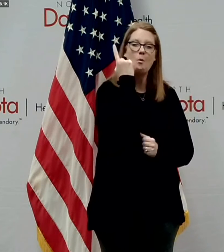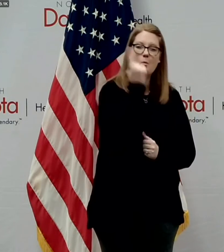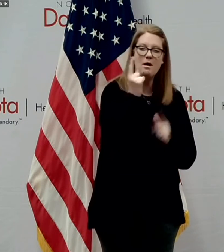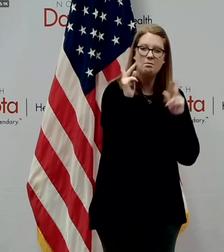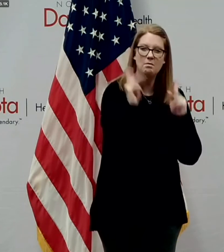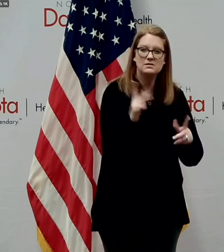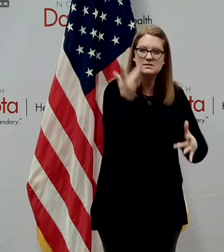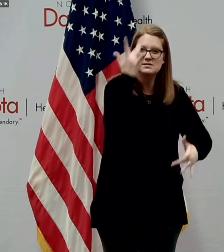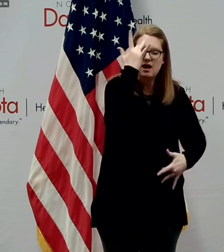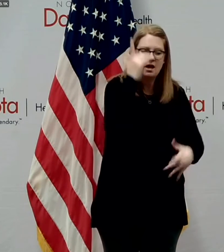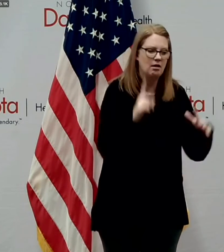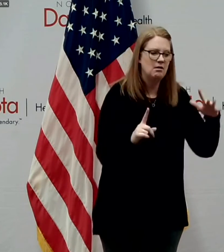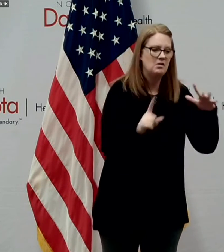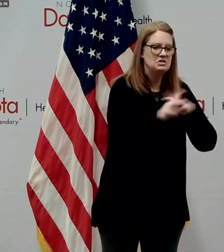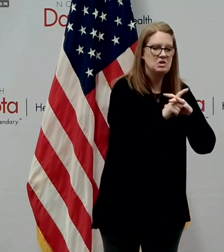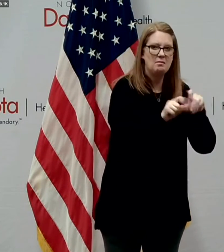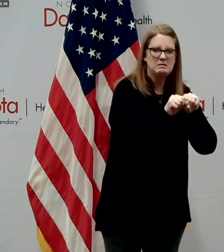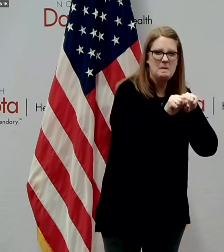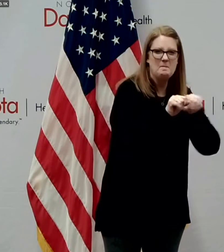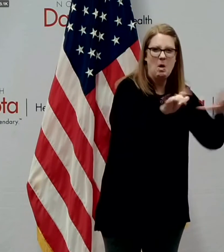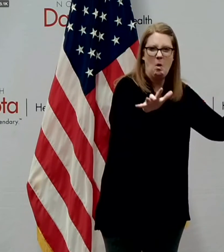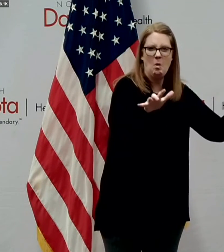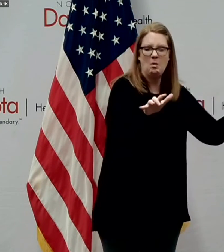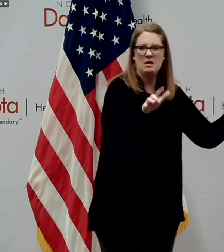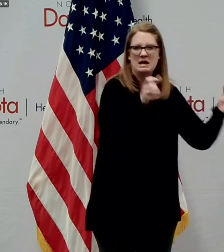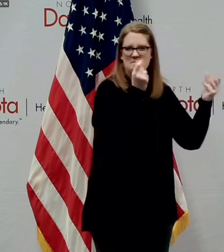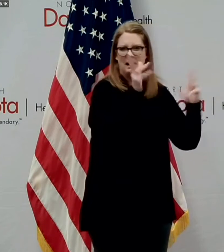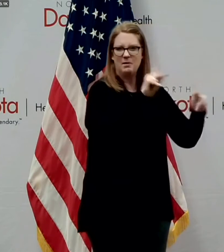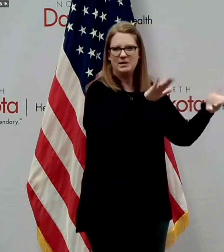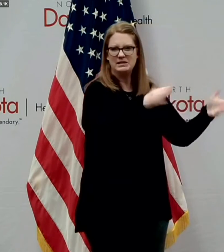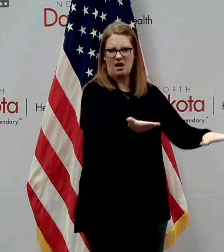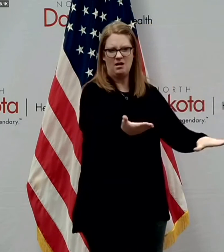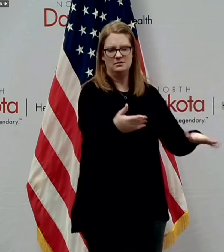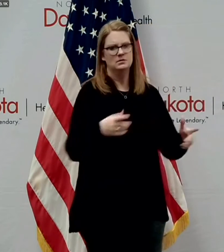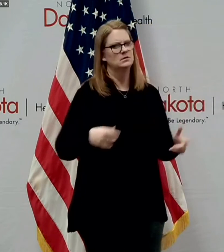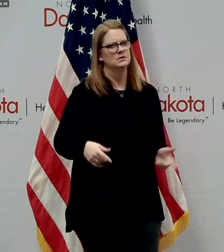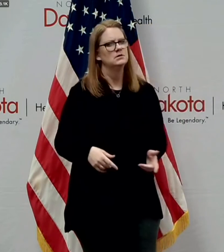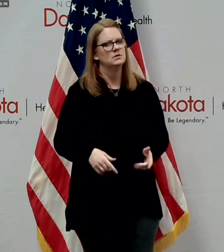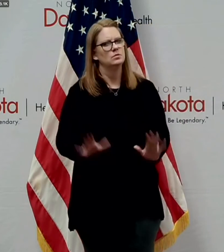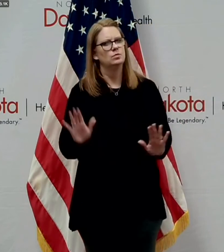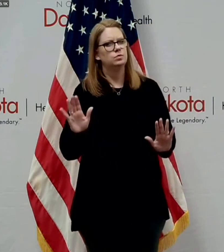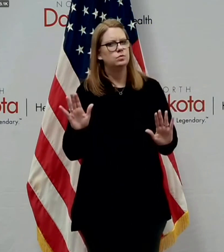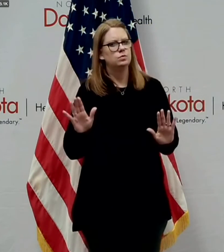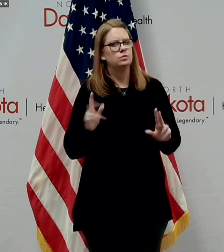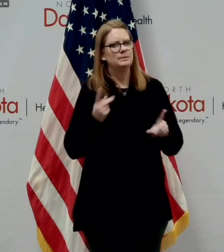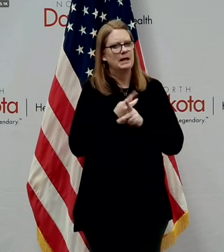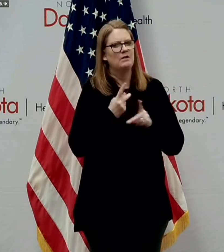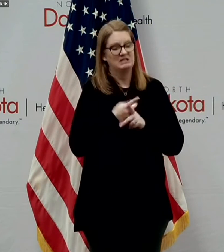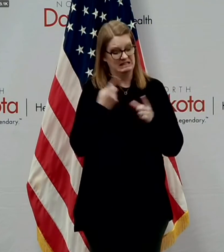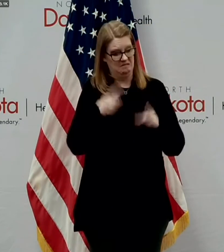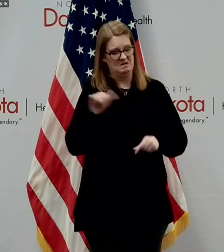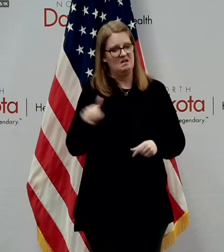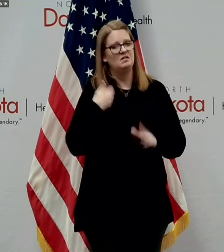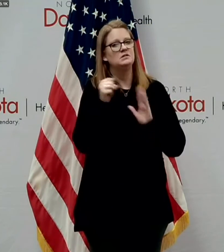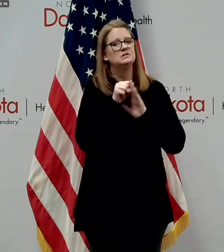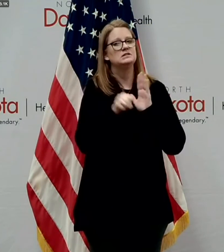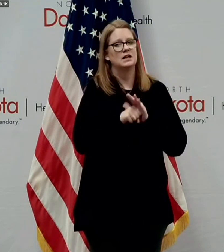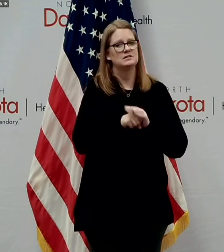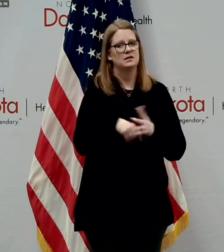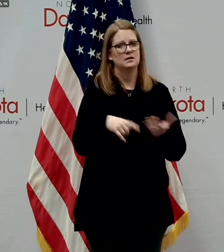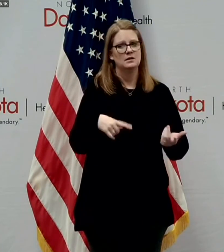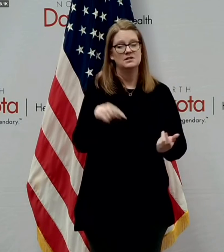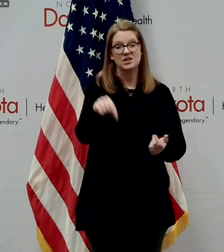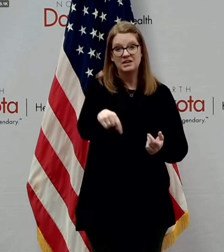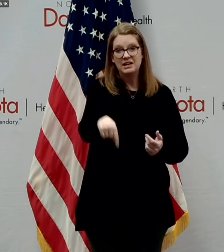outbreaks, multiple deaths in facilities. And so this is one of the areas where this is a virus is